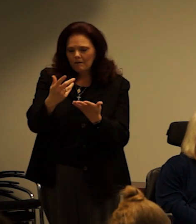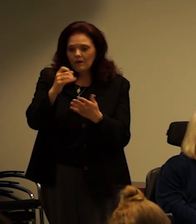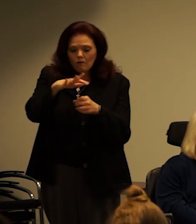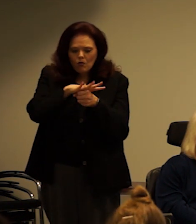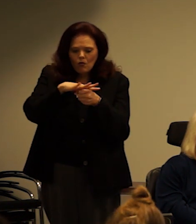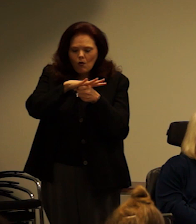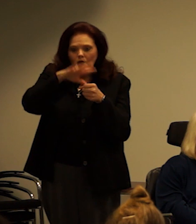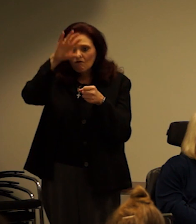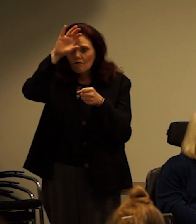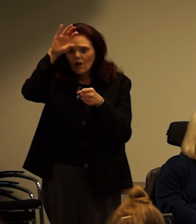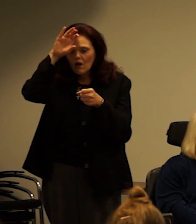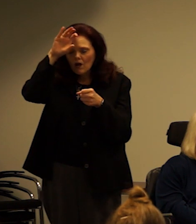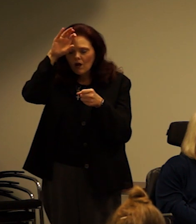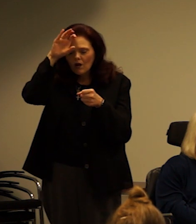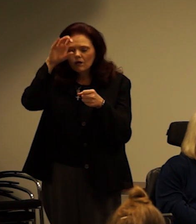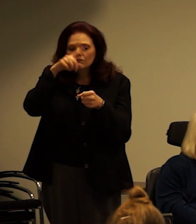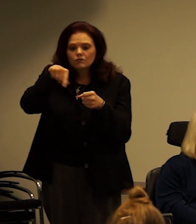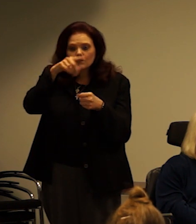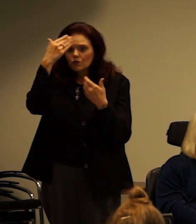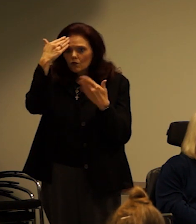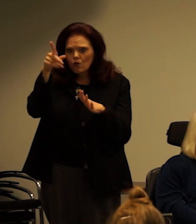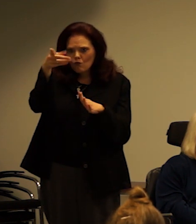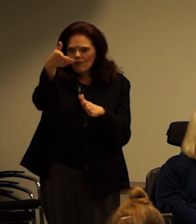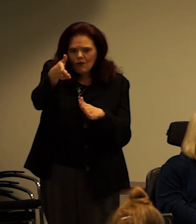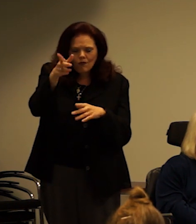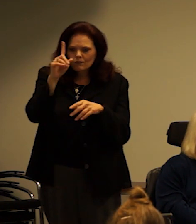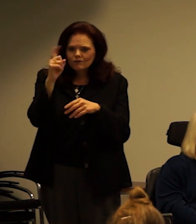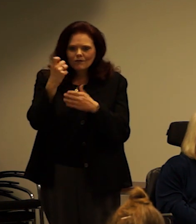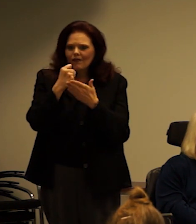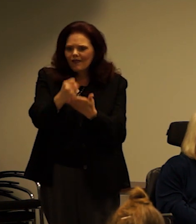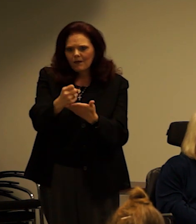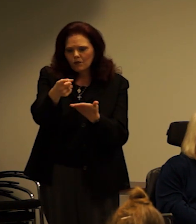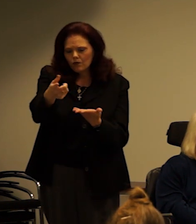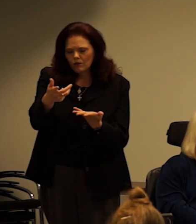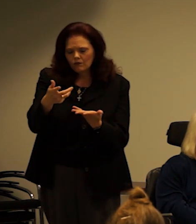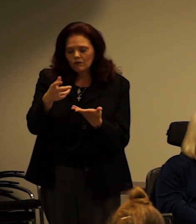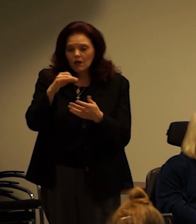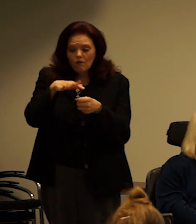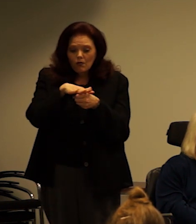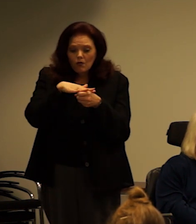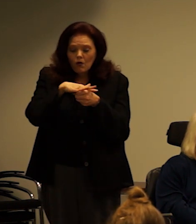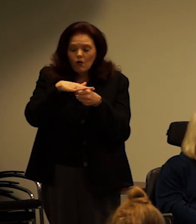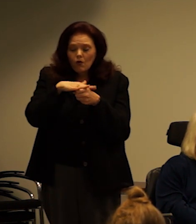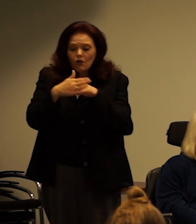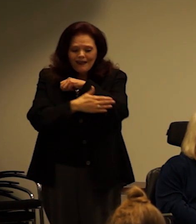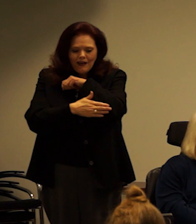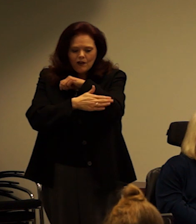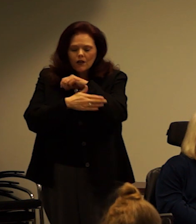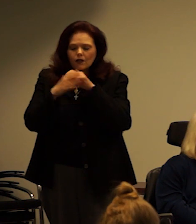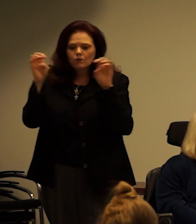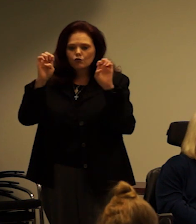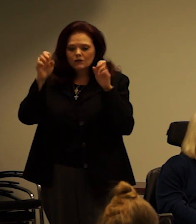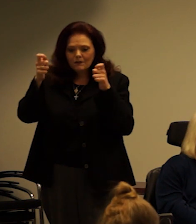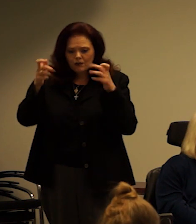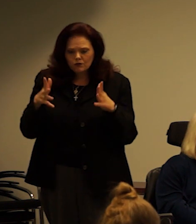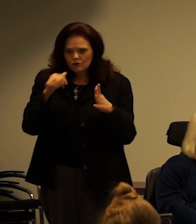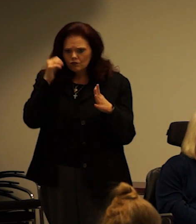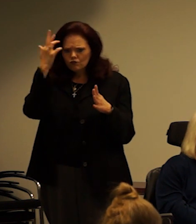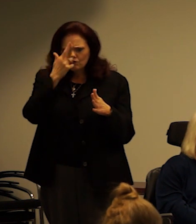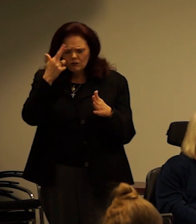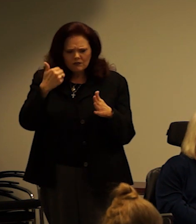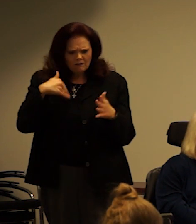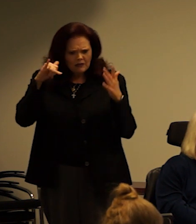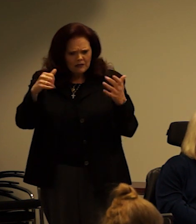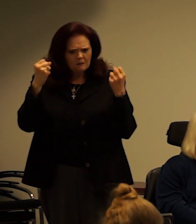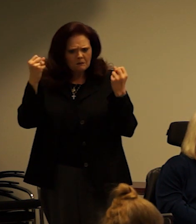fire station doesn't know that you're out there, they can't help you. If the local county emergency manager doesn't realize that there's this